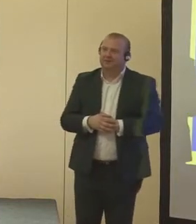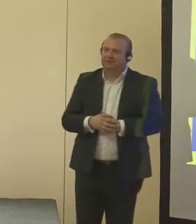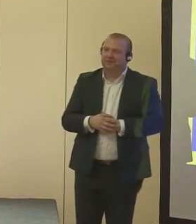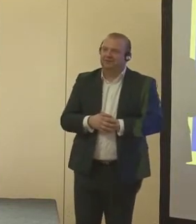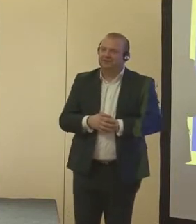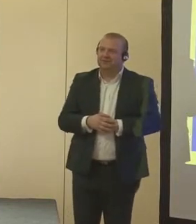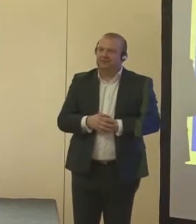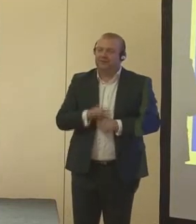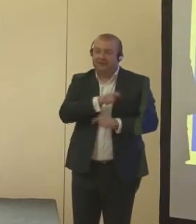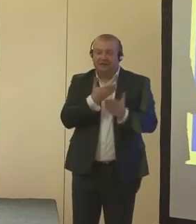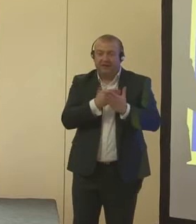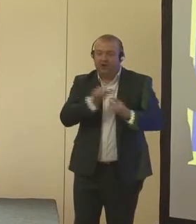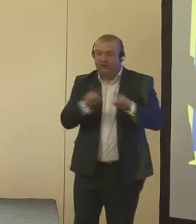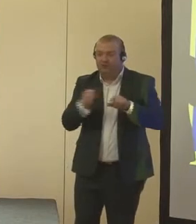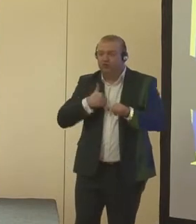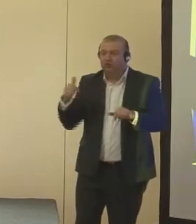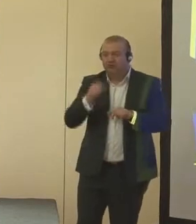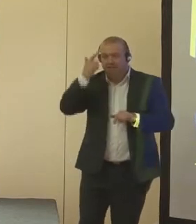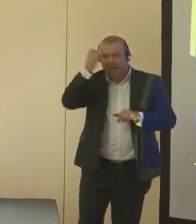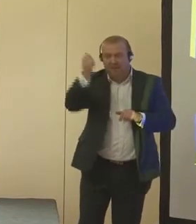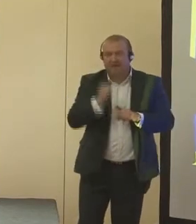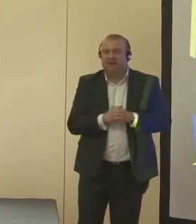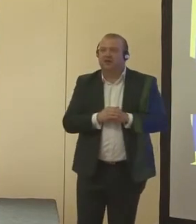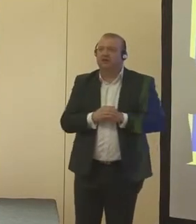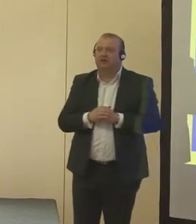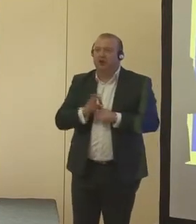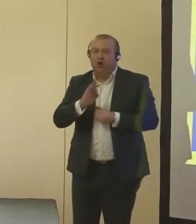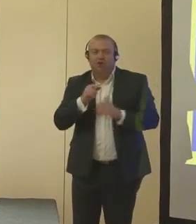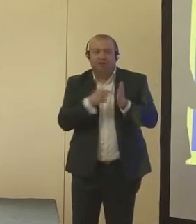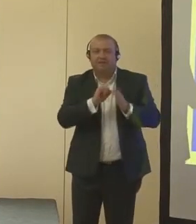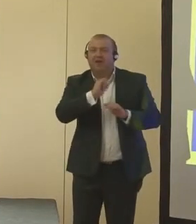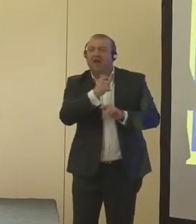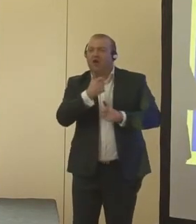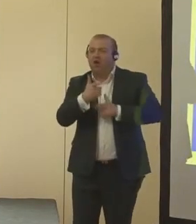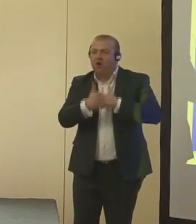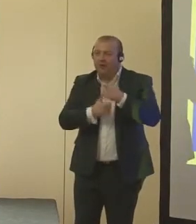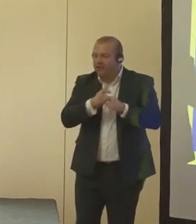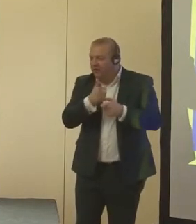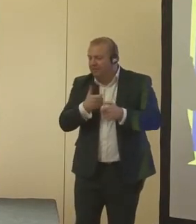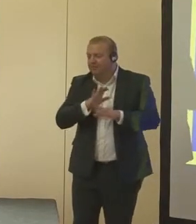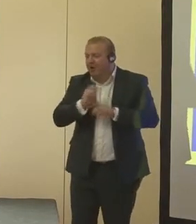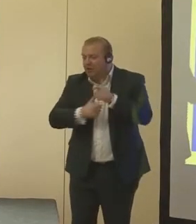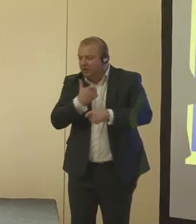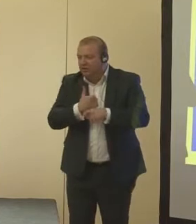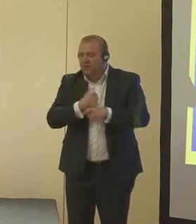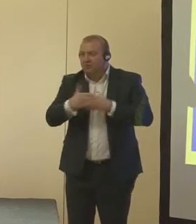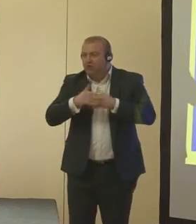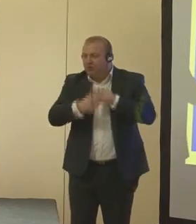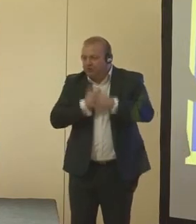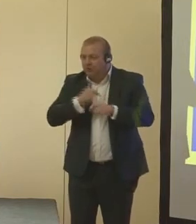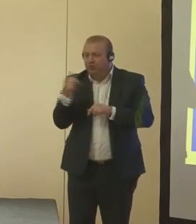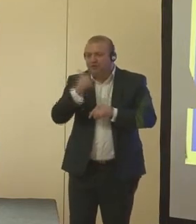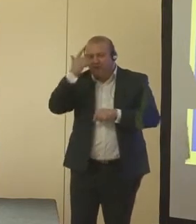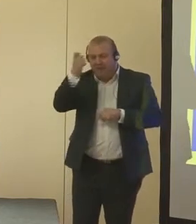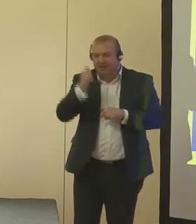of information. And so we'll be looking also at these mixed elements, of course, web-based accessibility, and